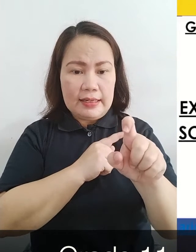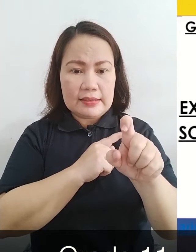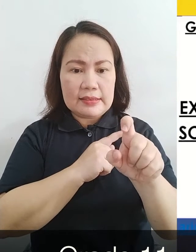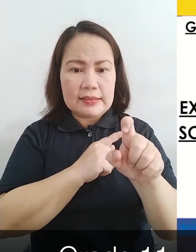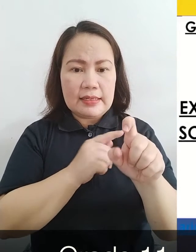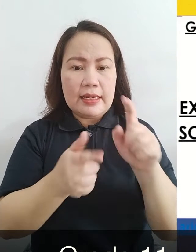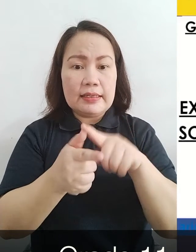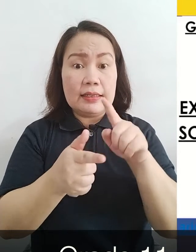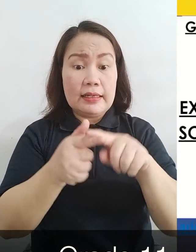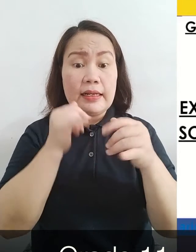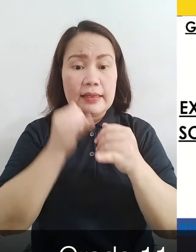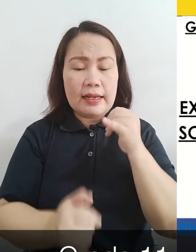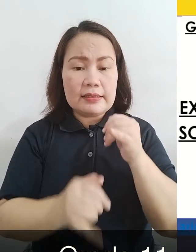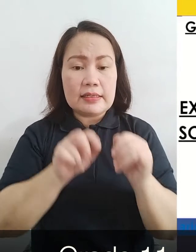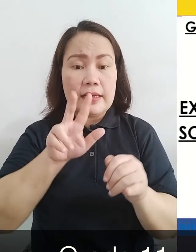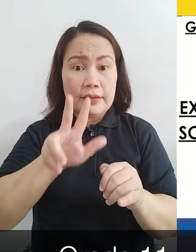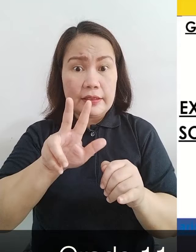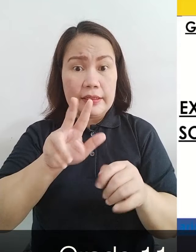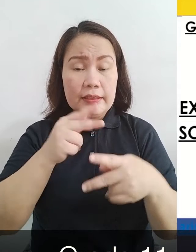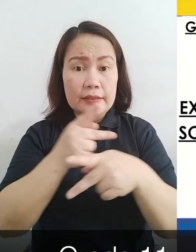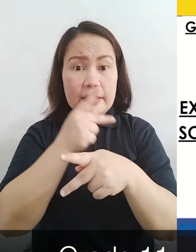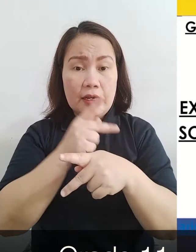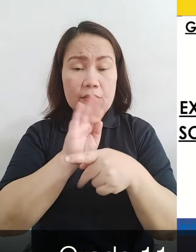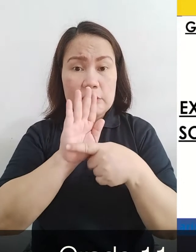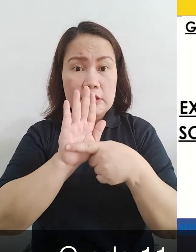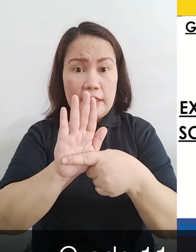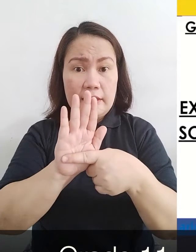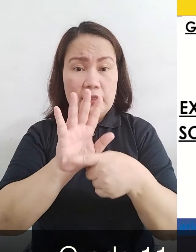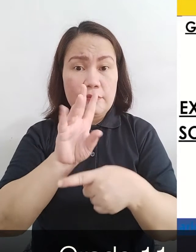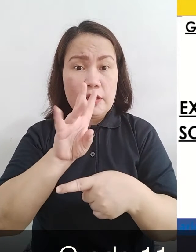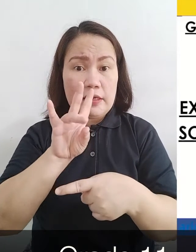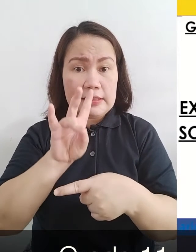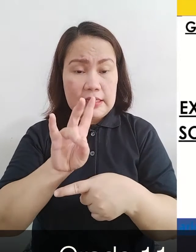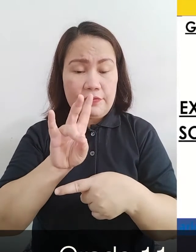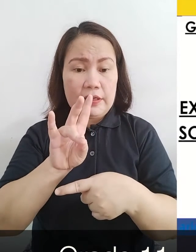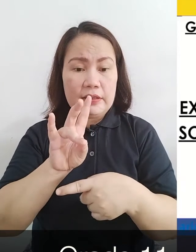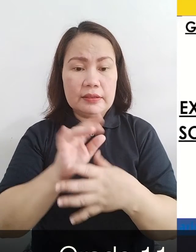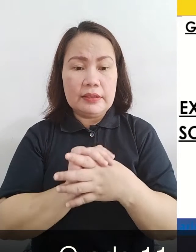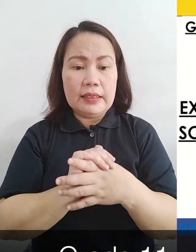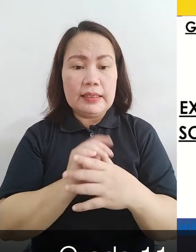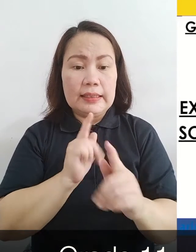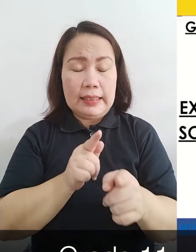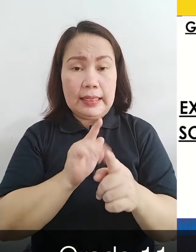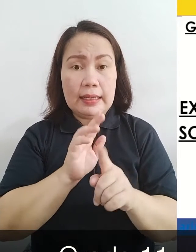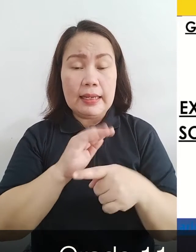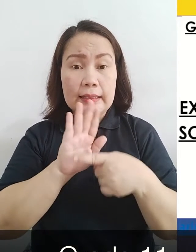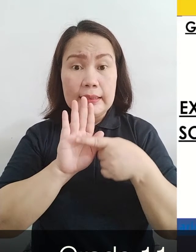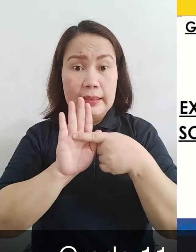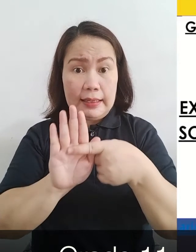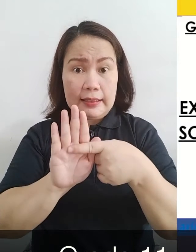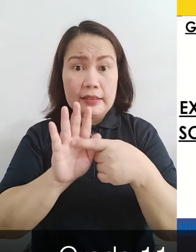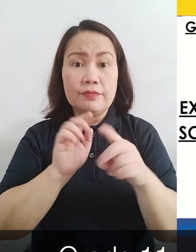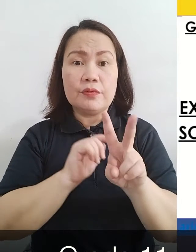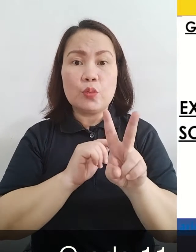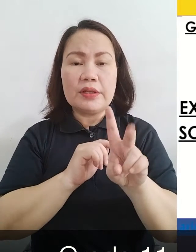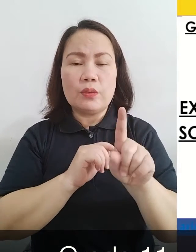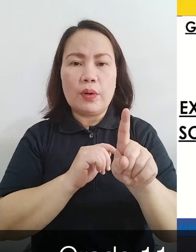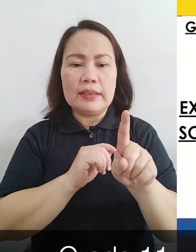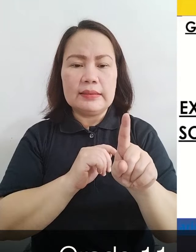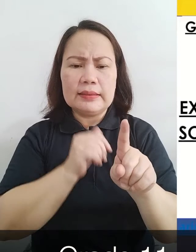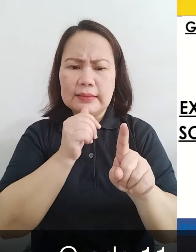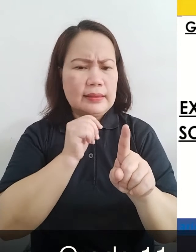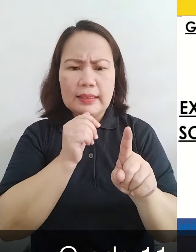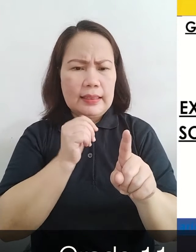6x. And then the last term, 3 times negative 7 is negative